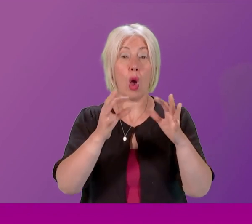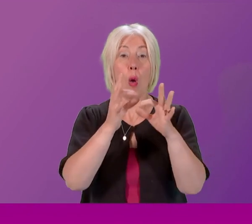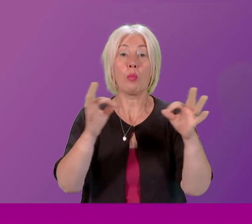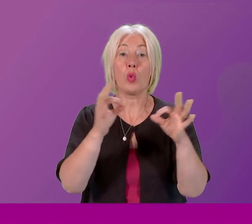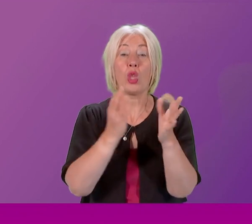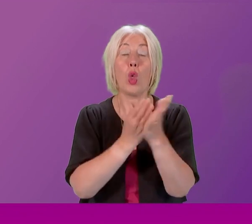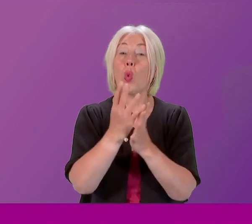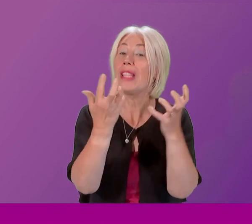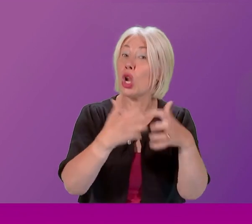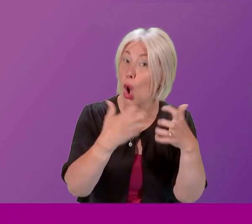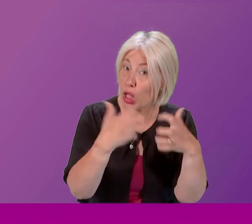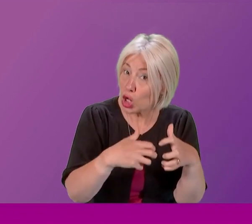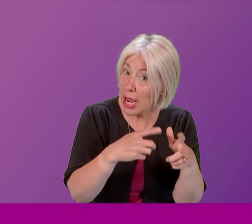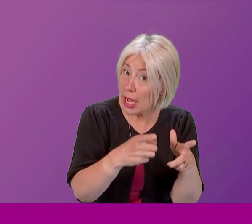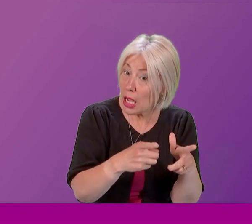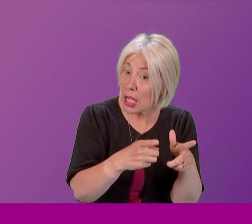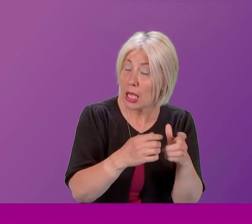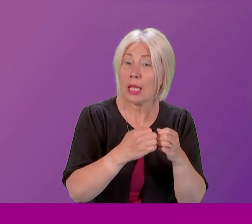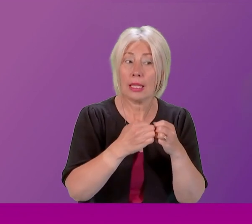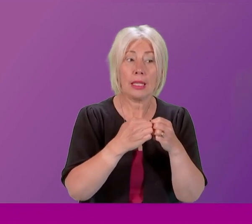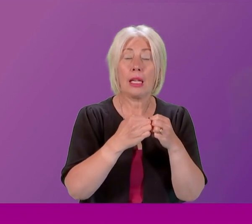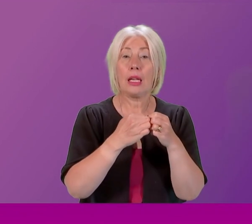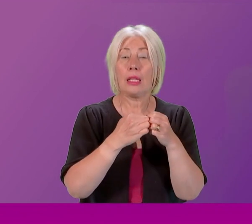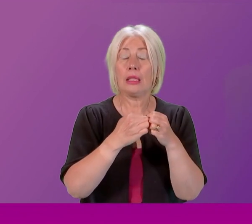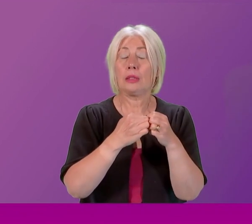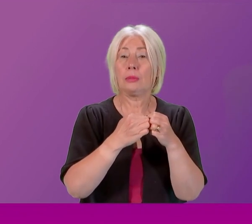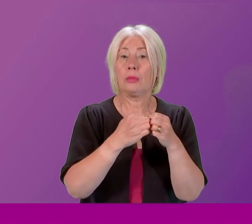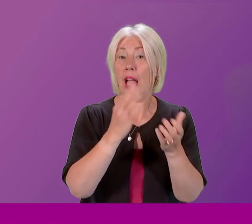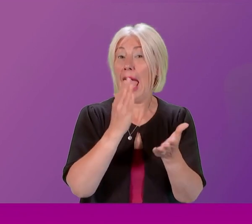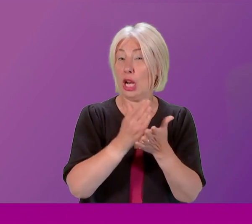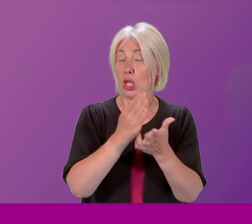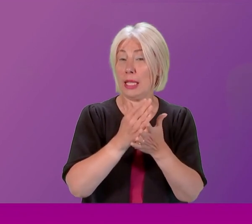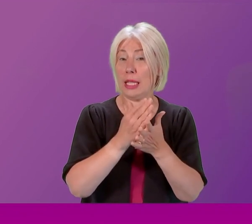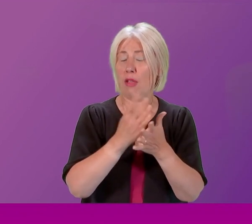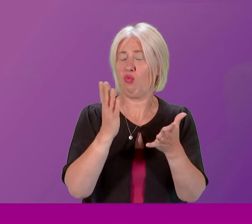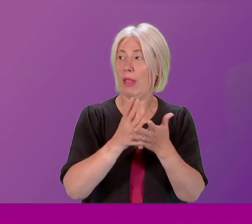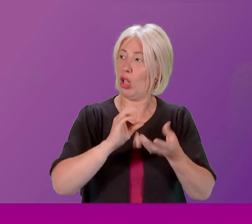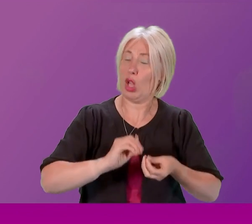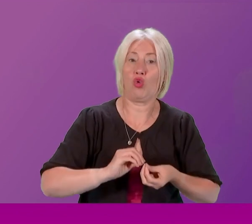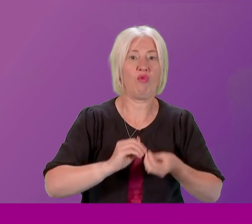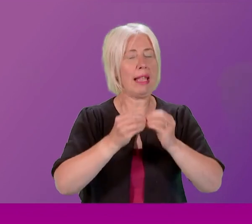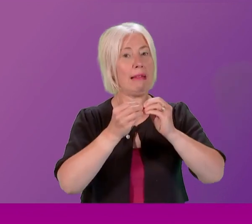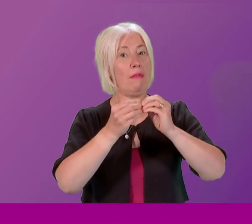technology. So a lot of our actually incredibly creative